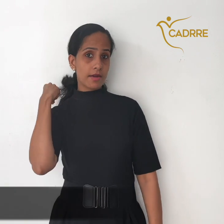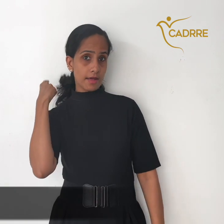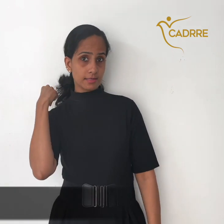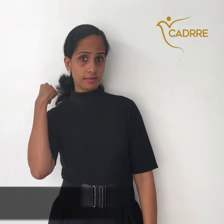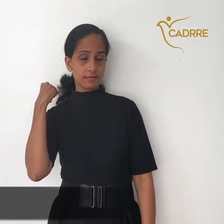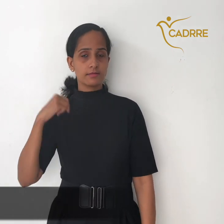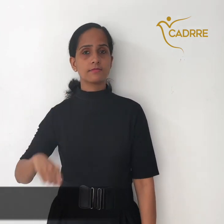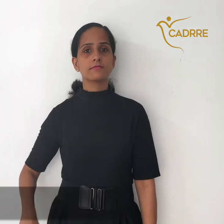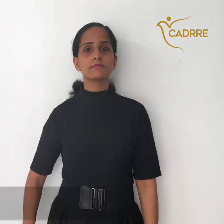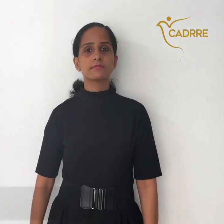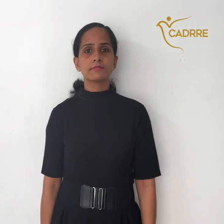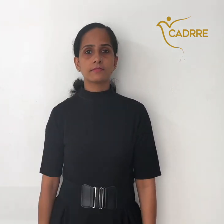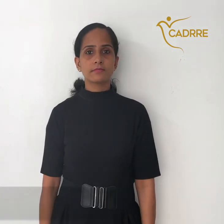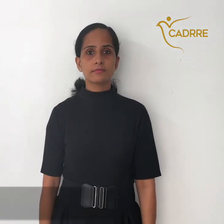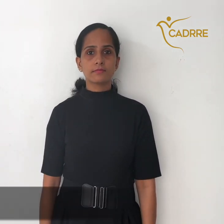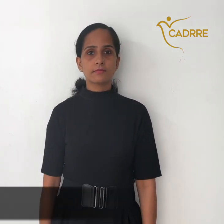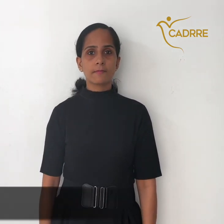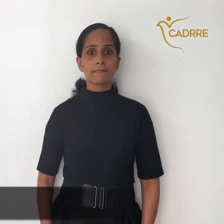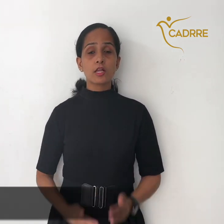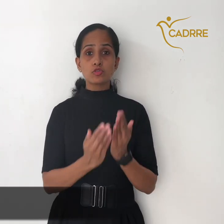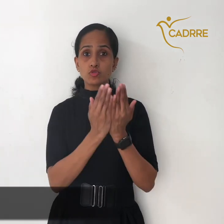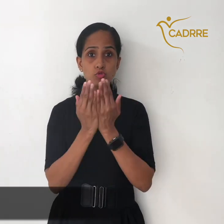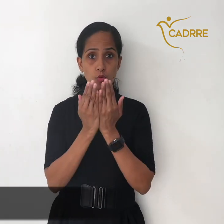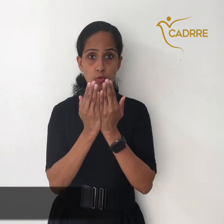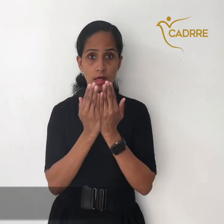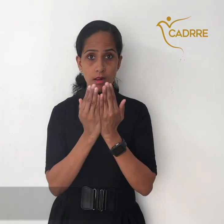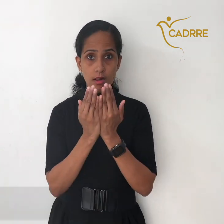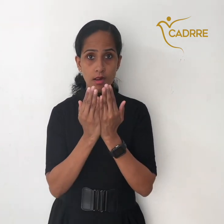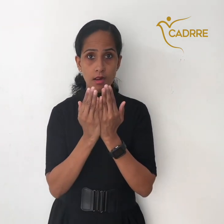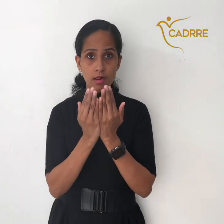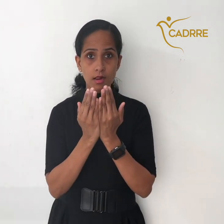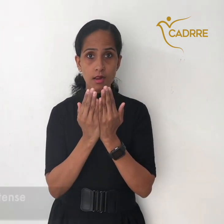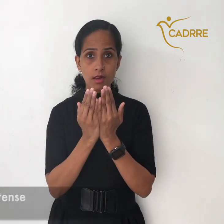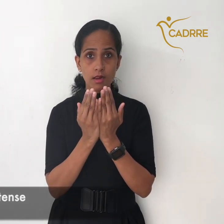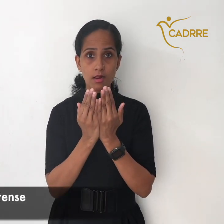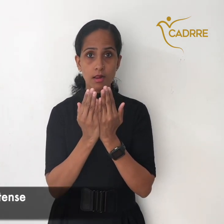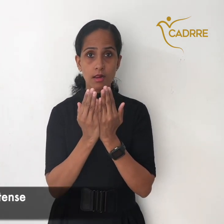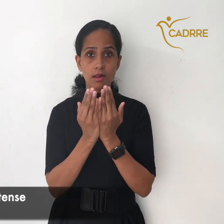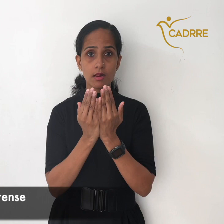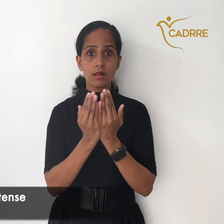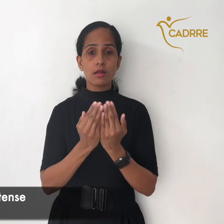finish, yesterday. That is to denote the past tense.